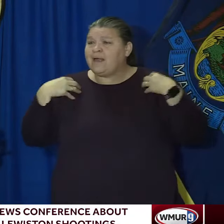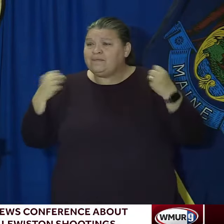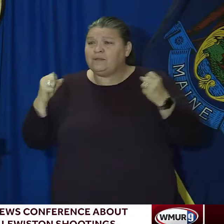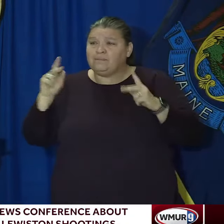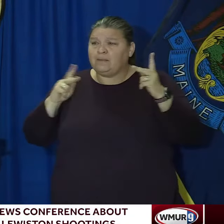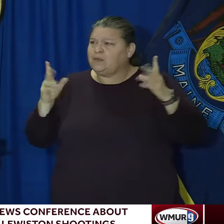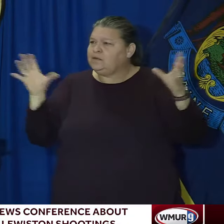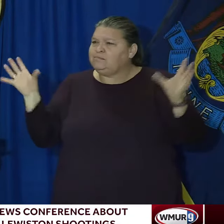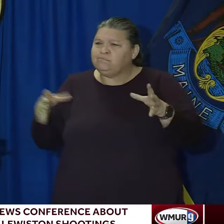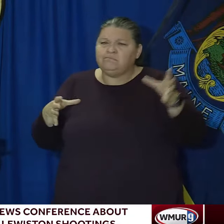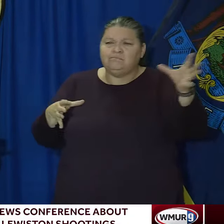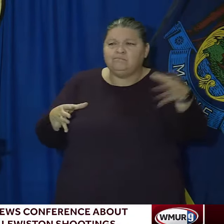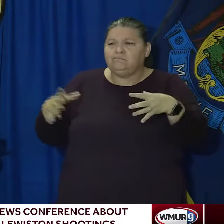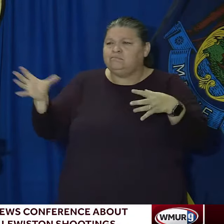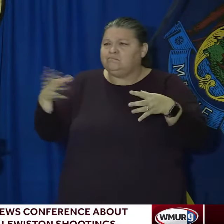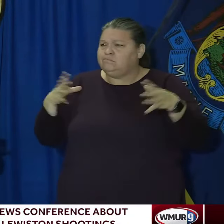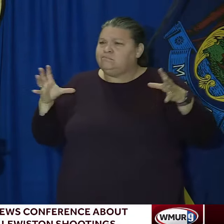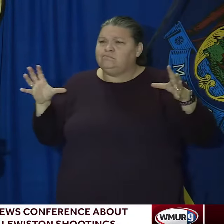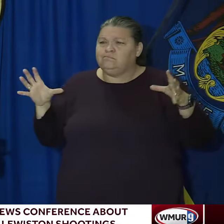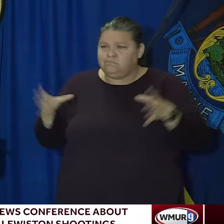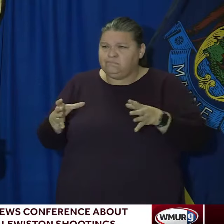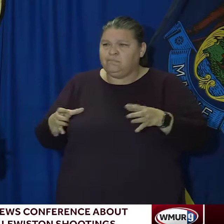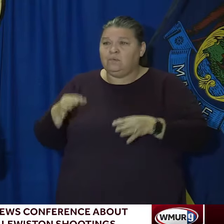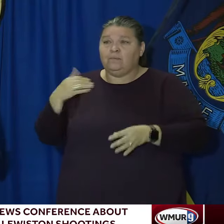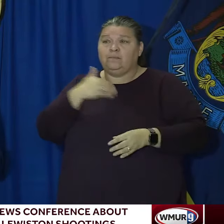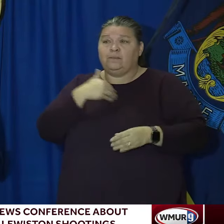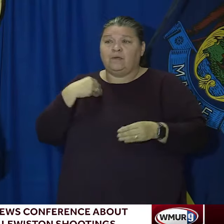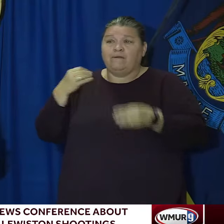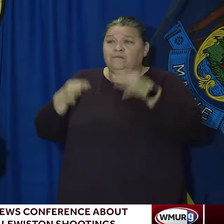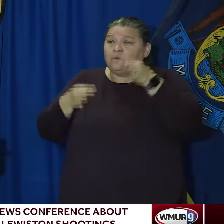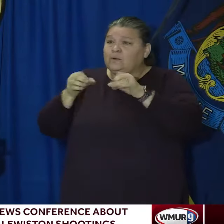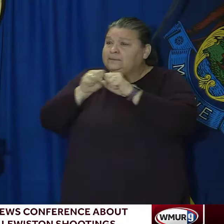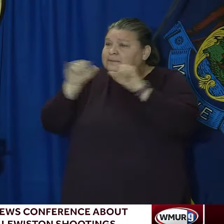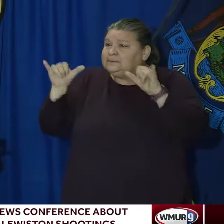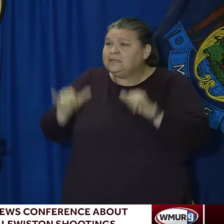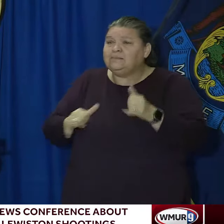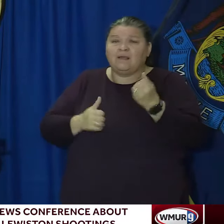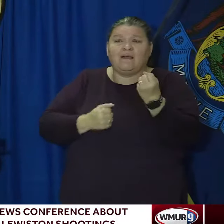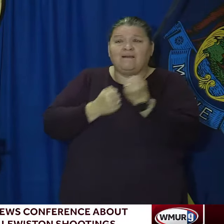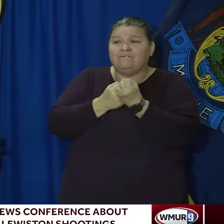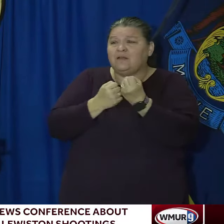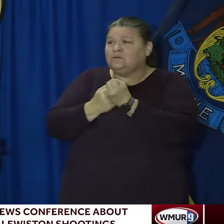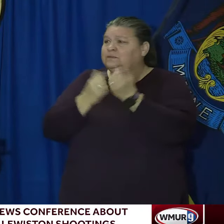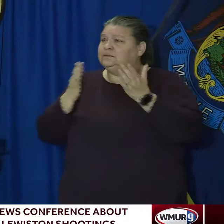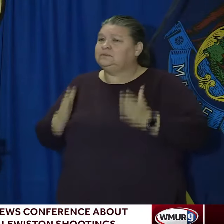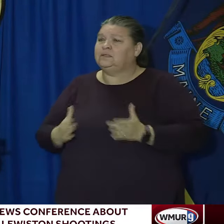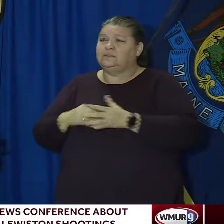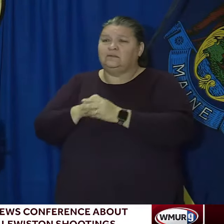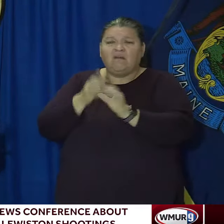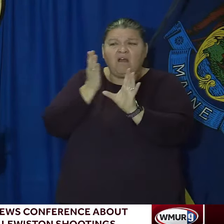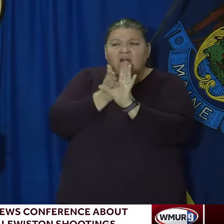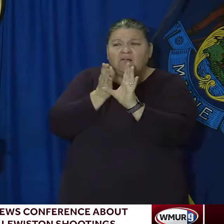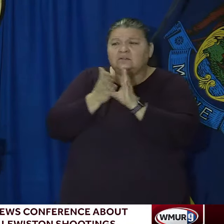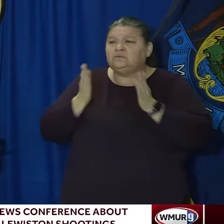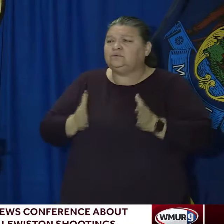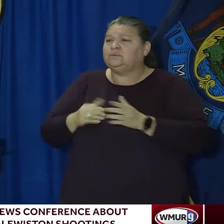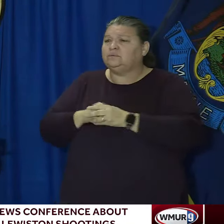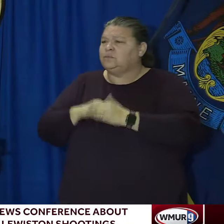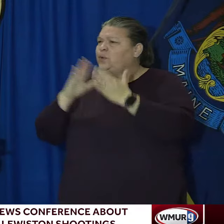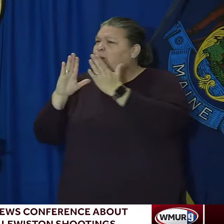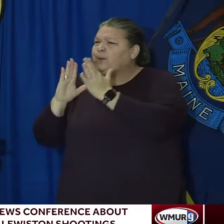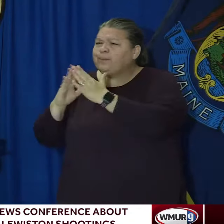members of the judicial system, advocates on all sides, psychiatrists, community